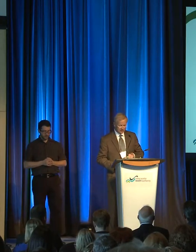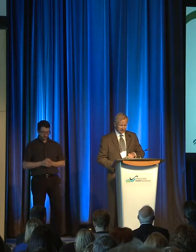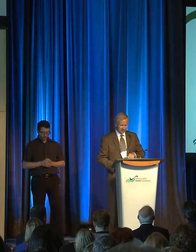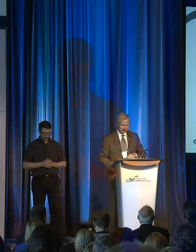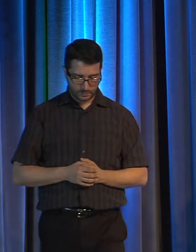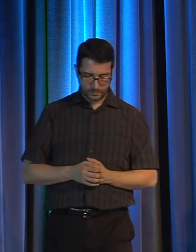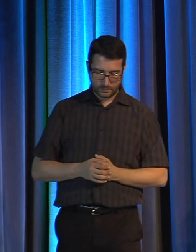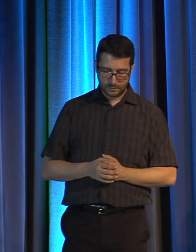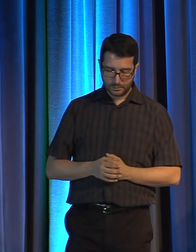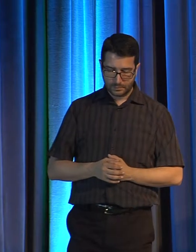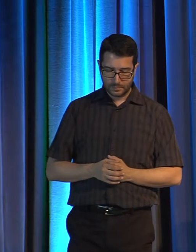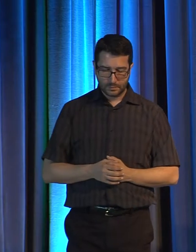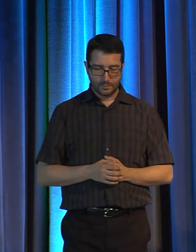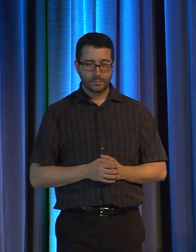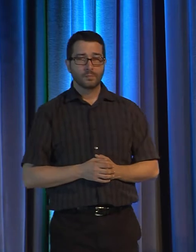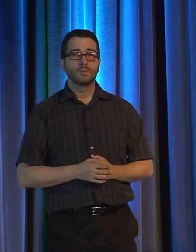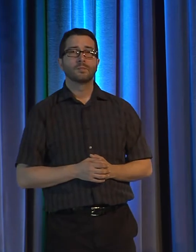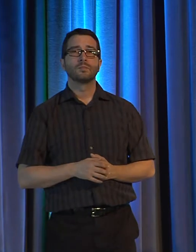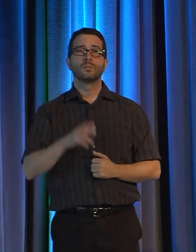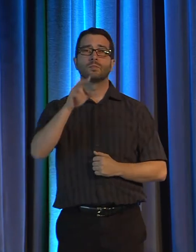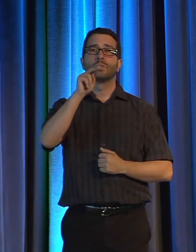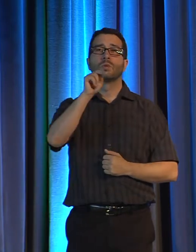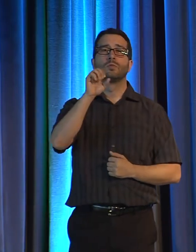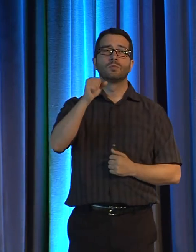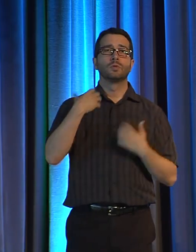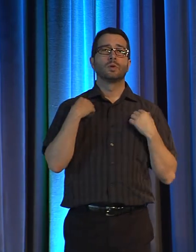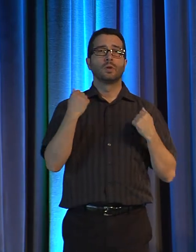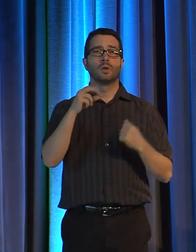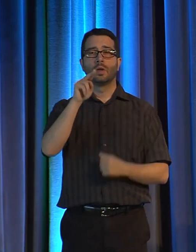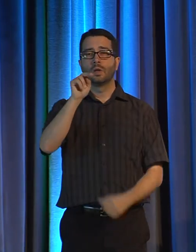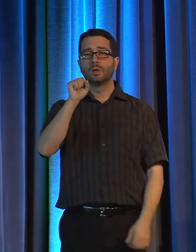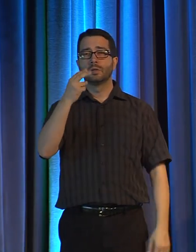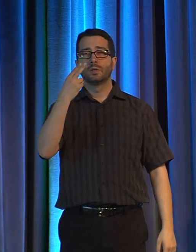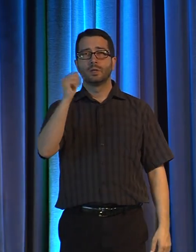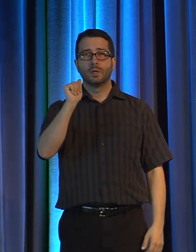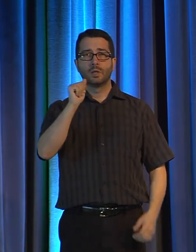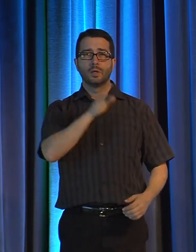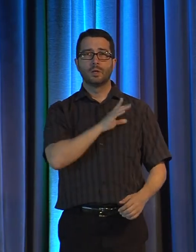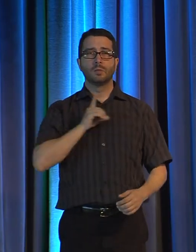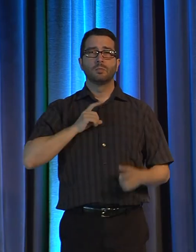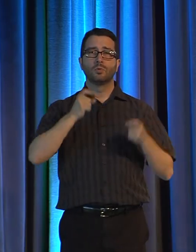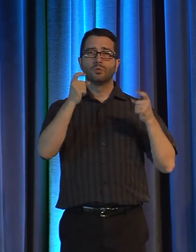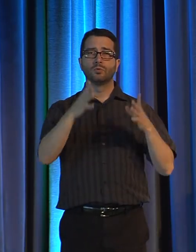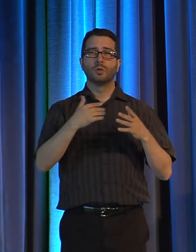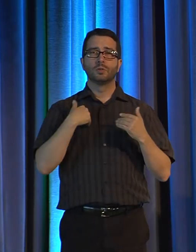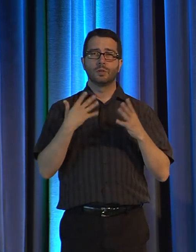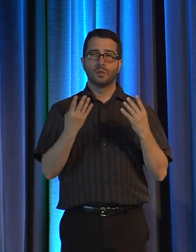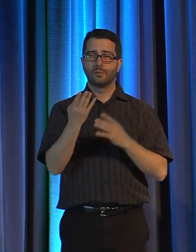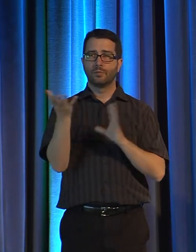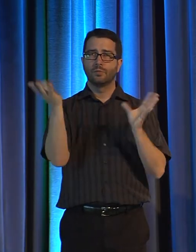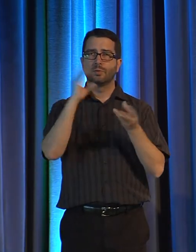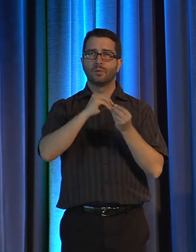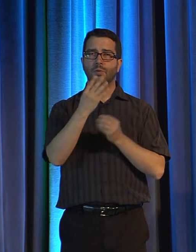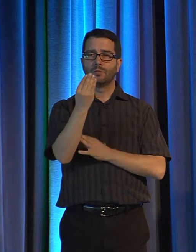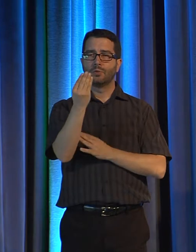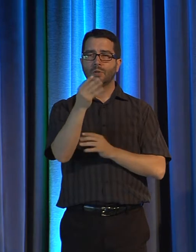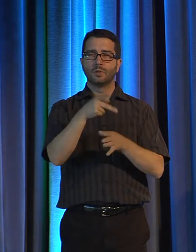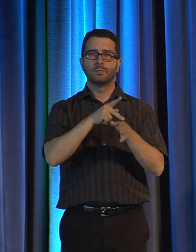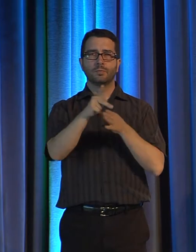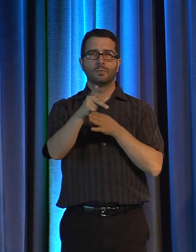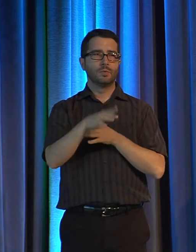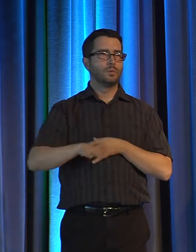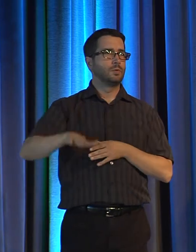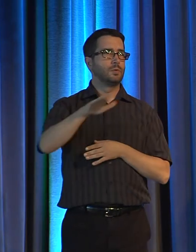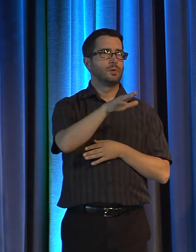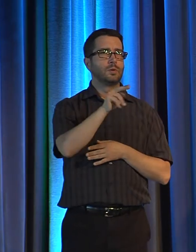The Nova Scotia Health Authority's Board of Directors is made up of 14 experienced professionals from across the province. And it really